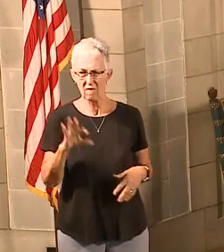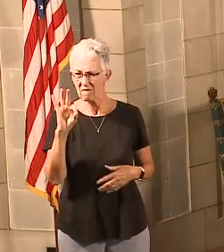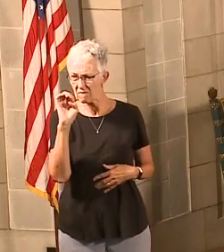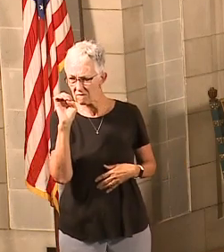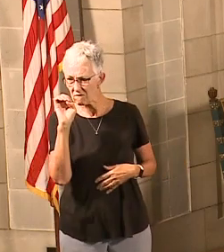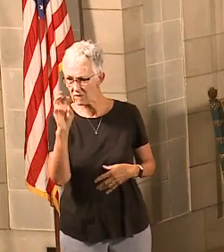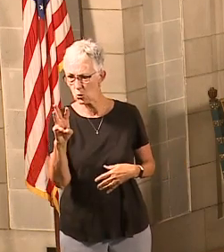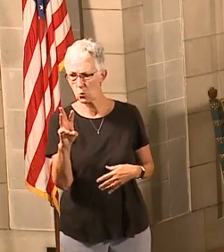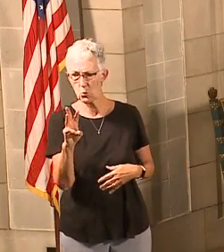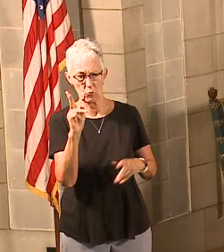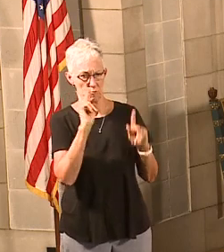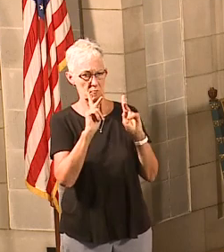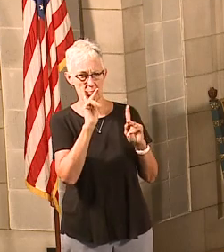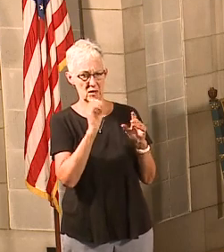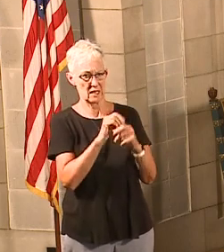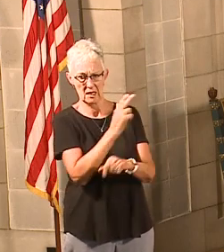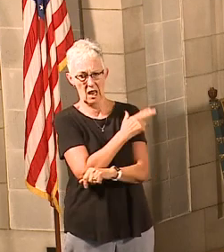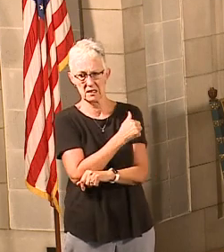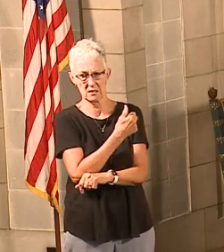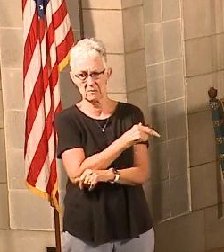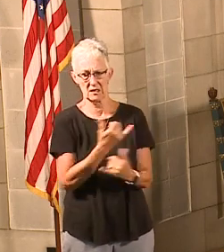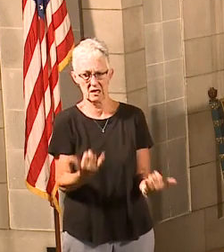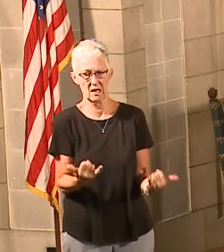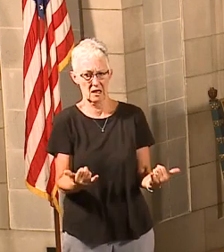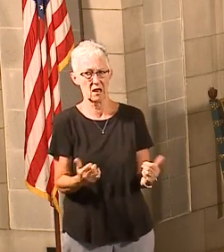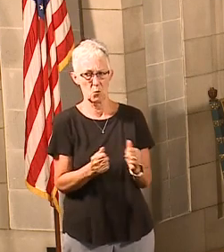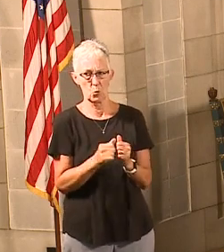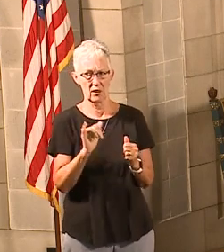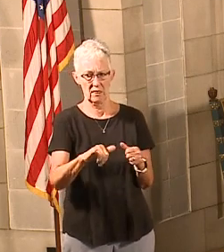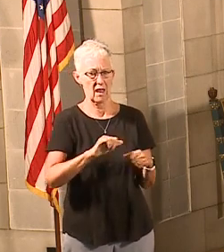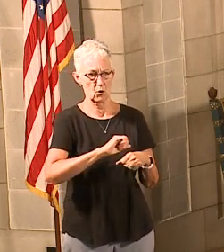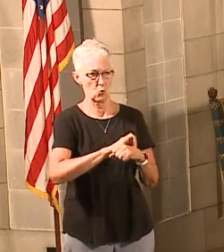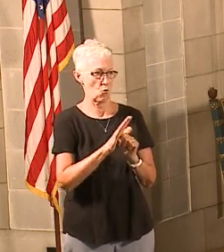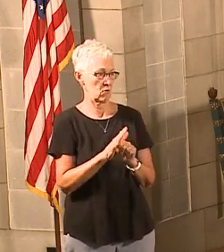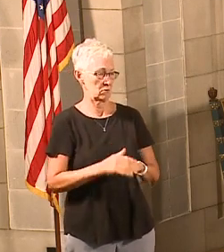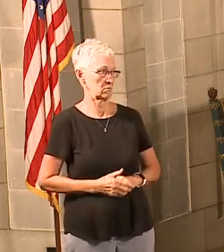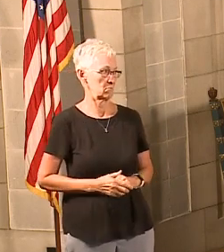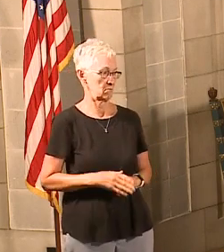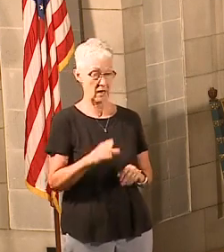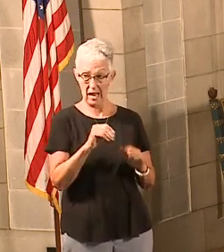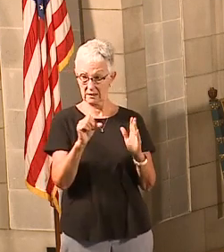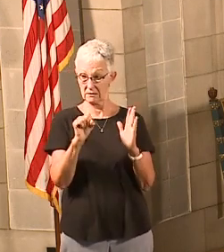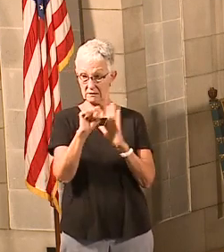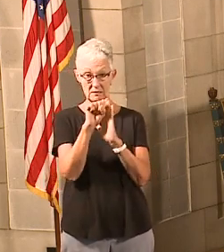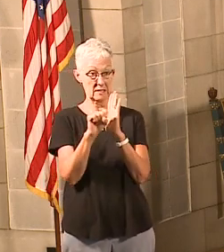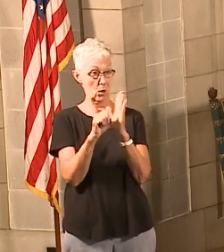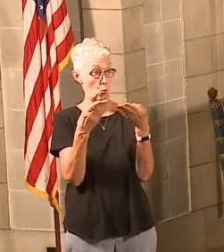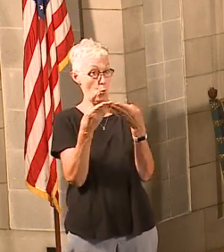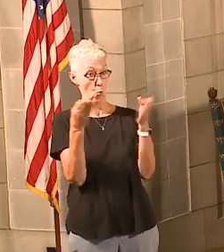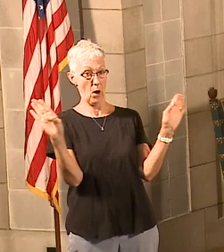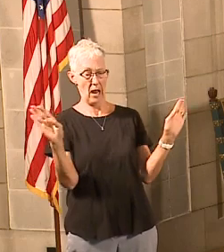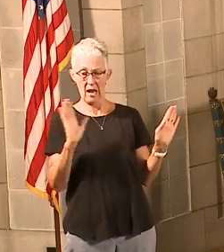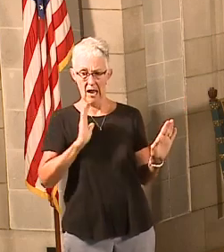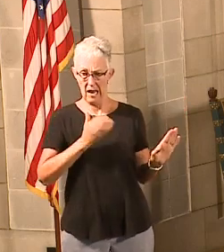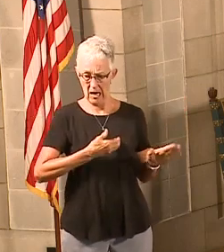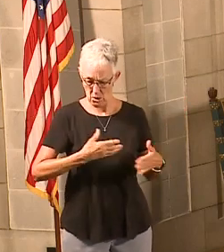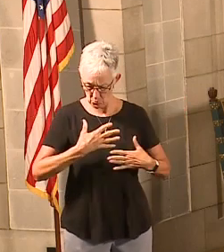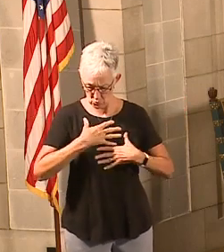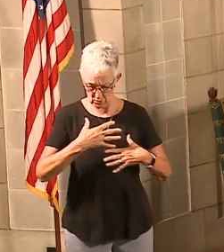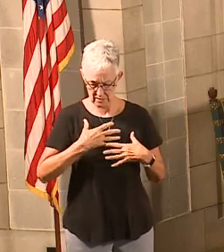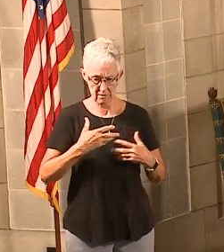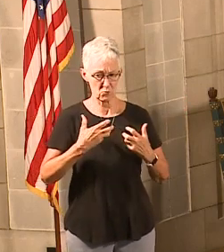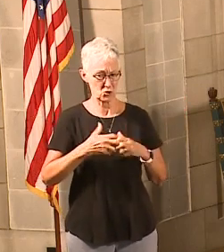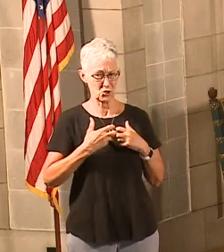hospitals using up those hospital resources. And I mentioned at the top of the program, overall statewide, our ventilator situation is at